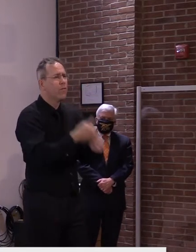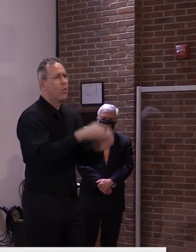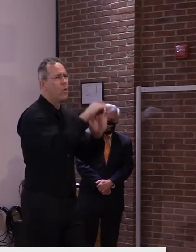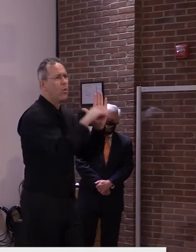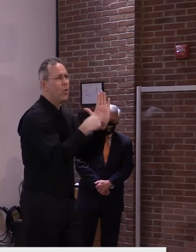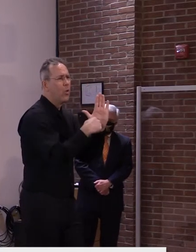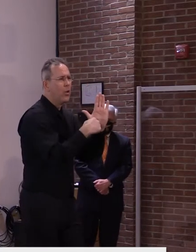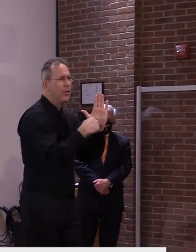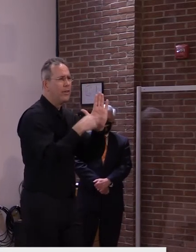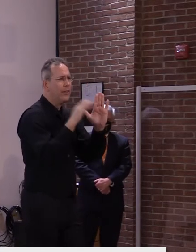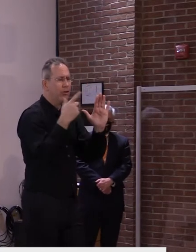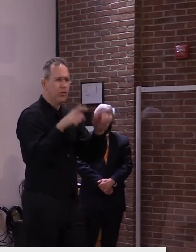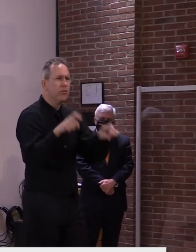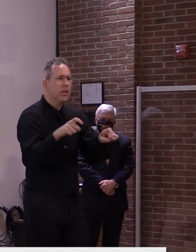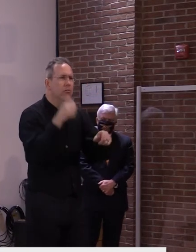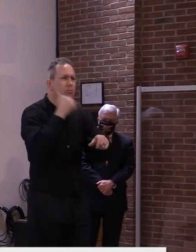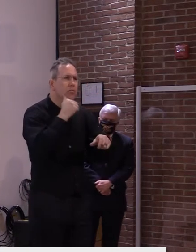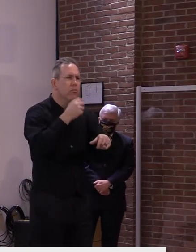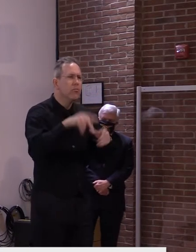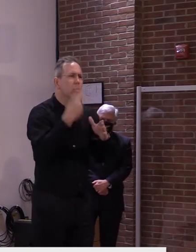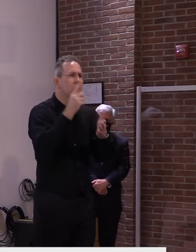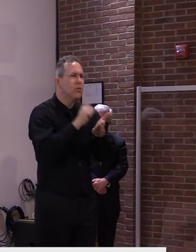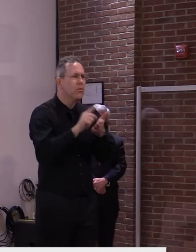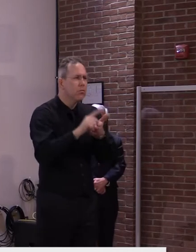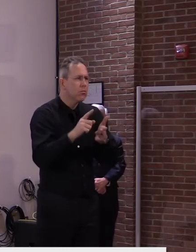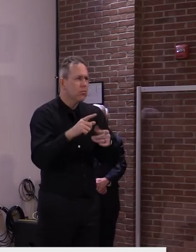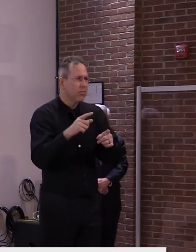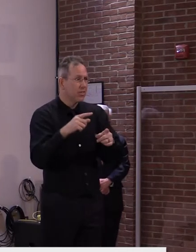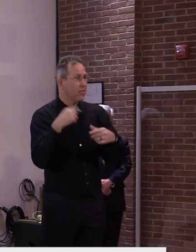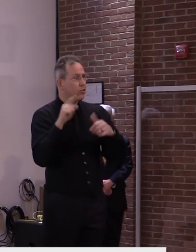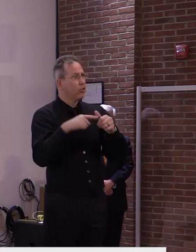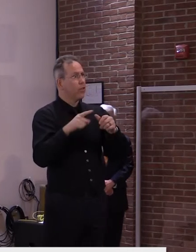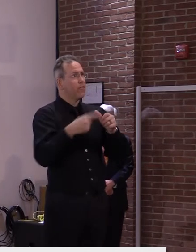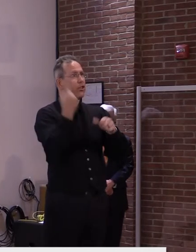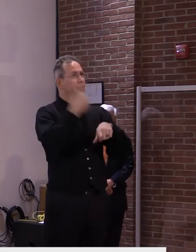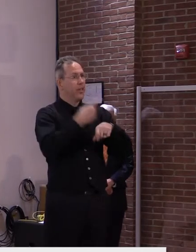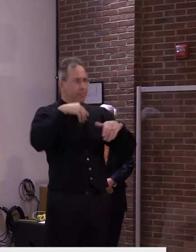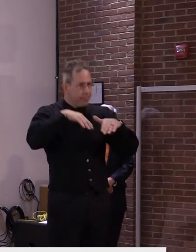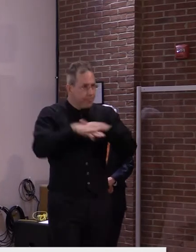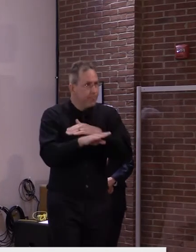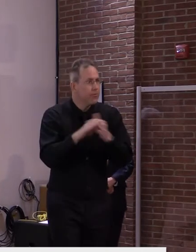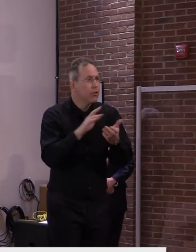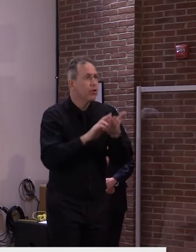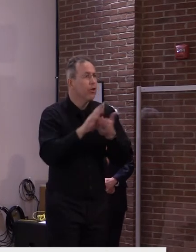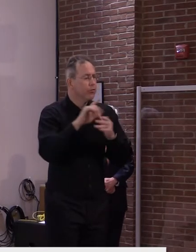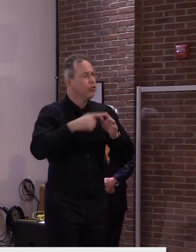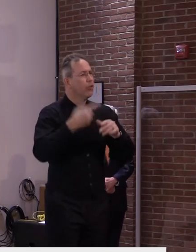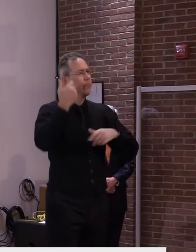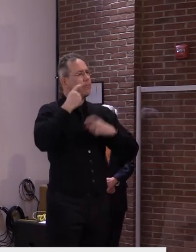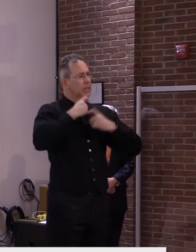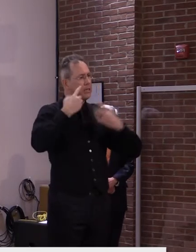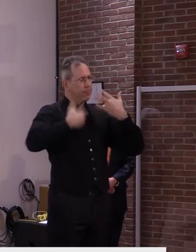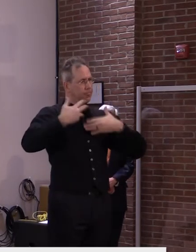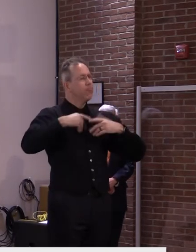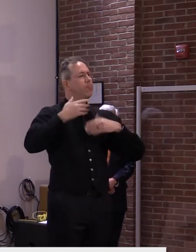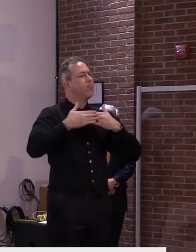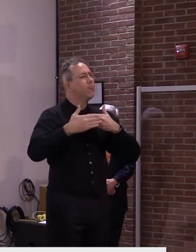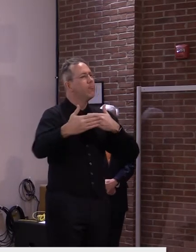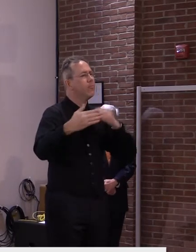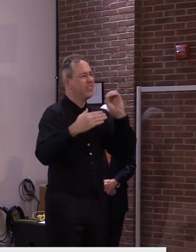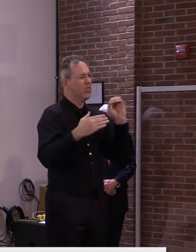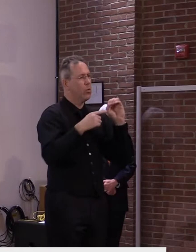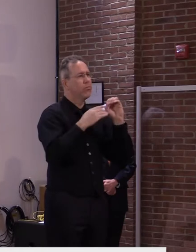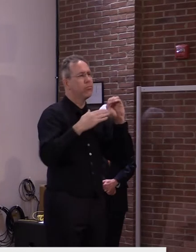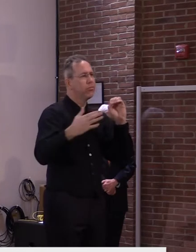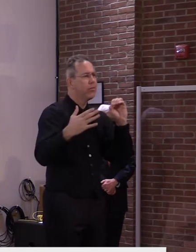tested regardless. They are in a quarantine situation till their day seven test, where they're tested again. But what we're talking